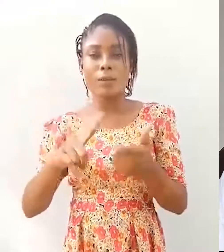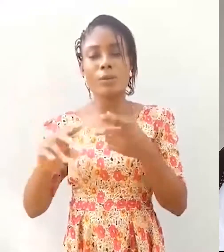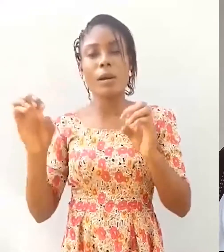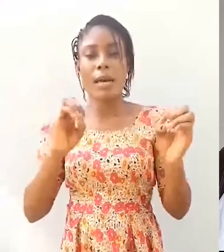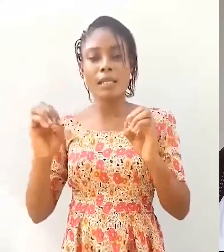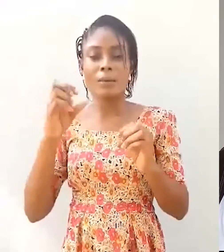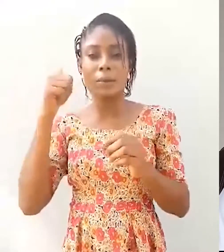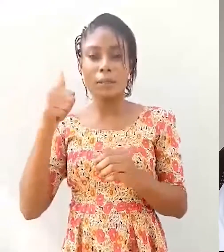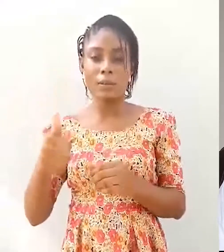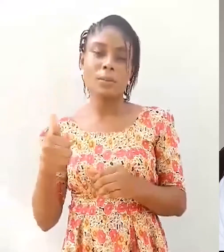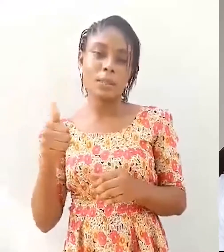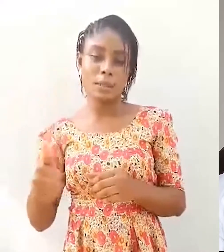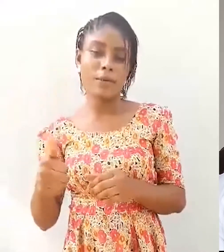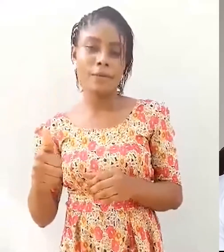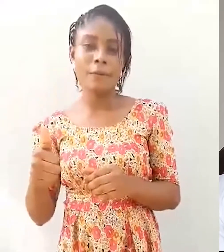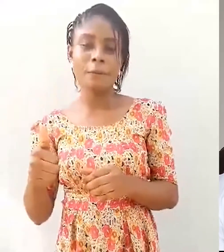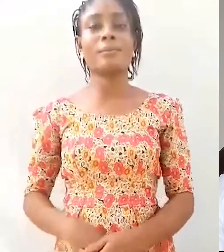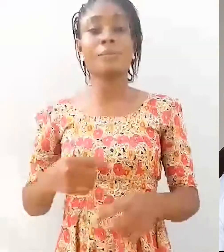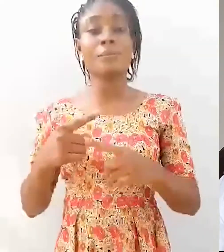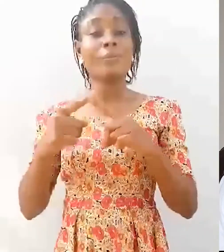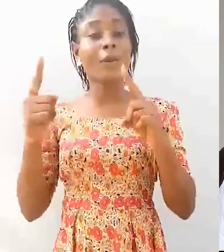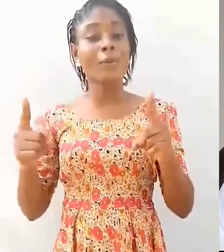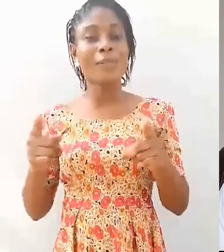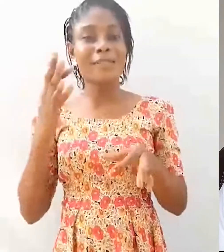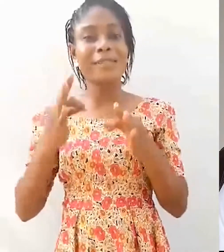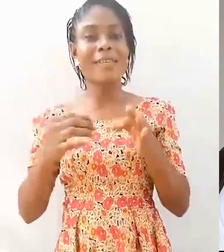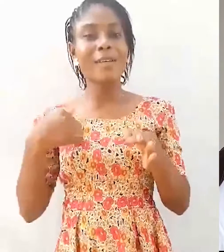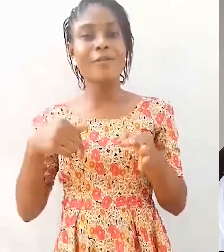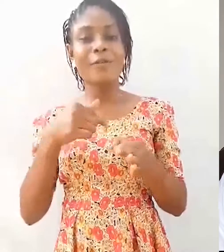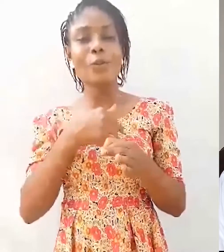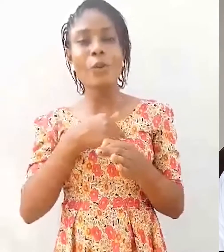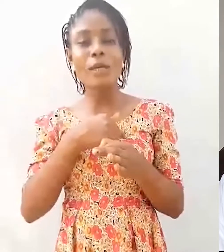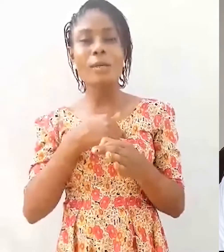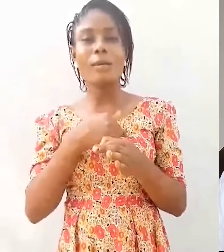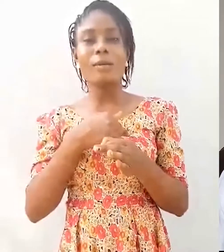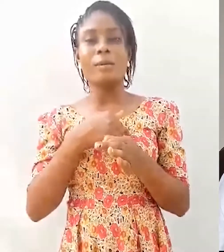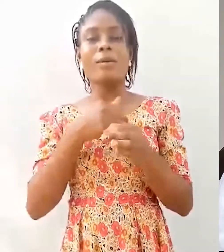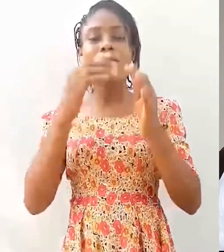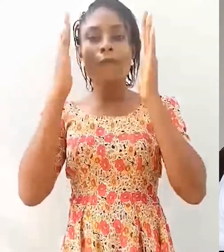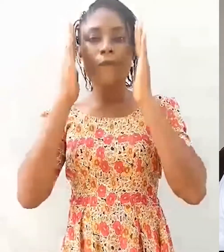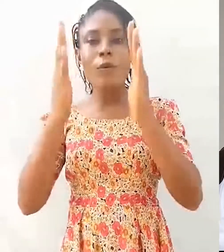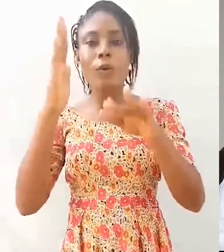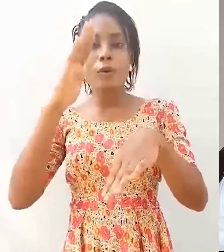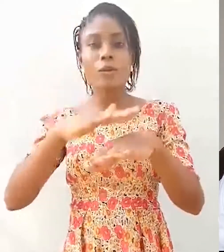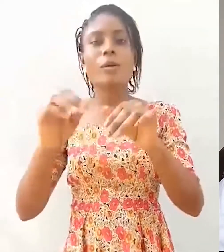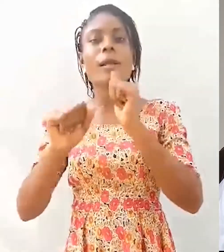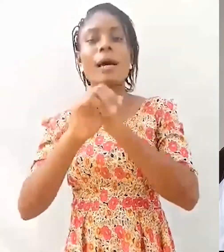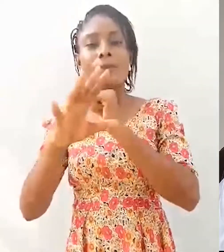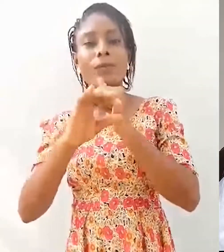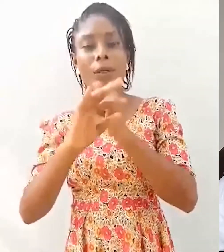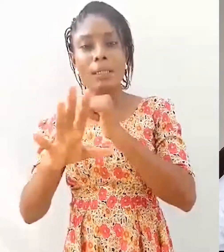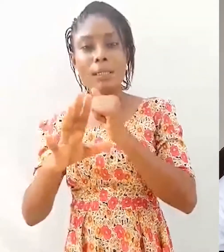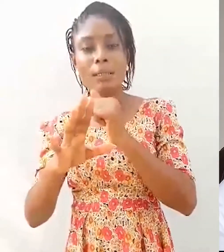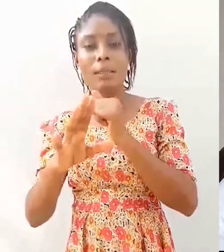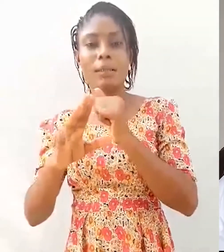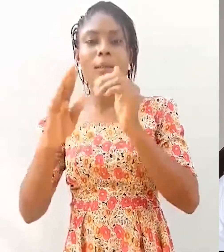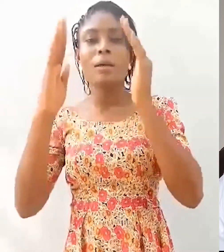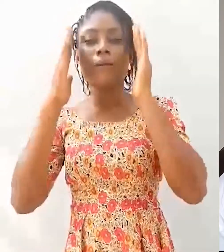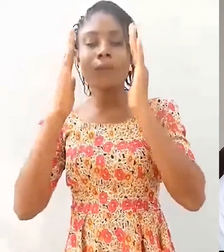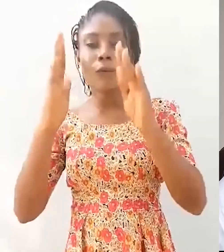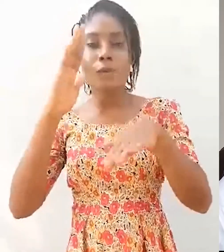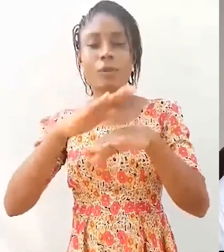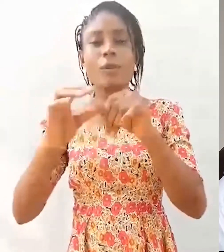But if we prioritize advocacy, all of us that are working in deaf communities, and concentrate advocacy into the